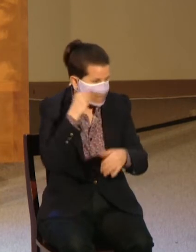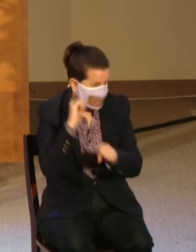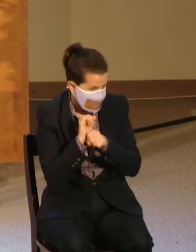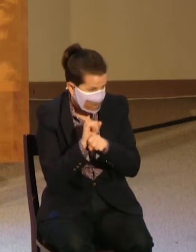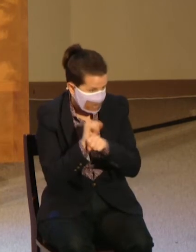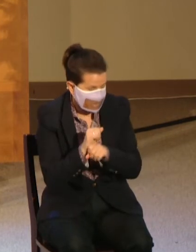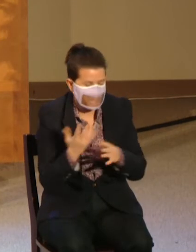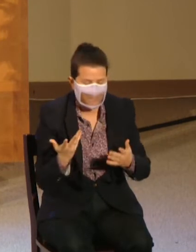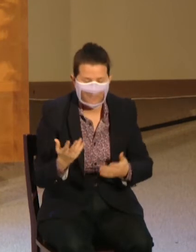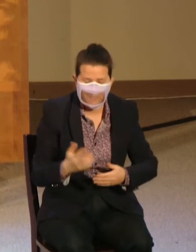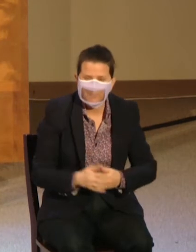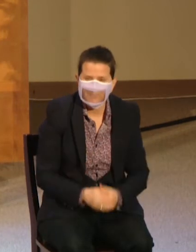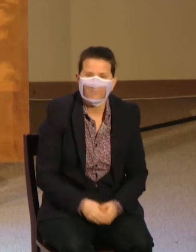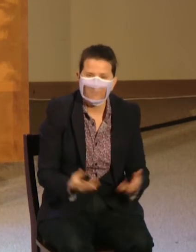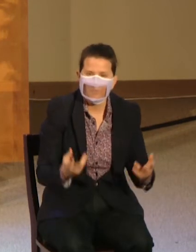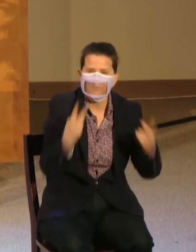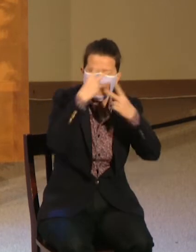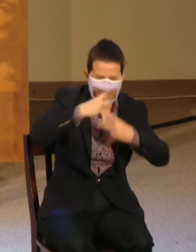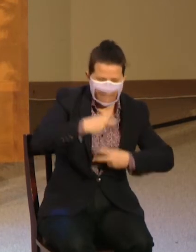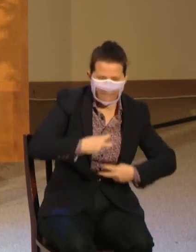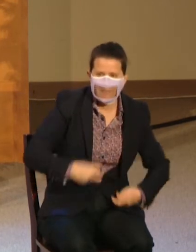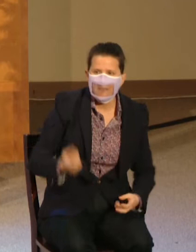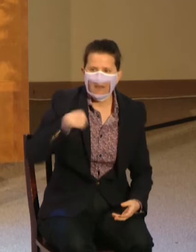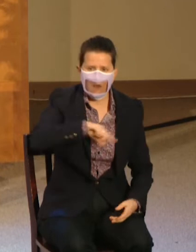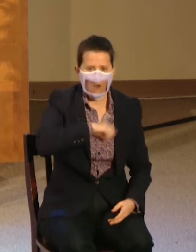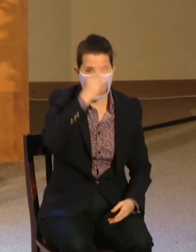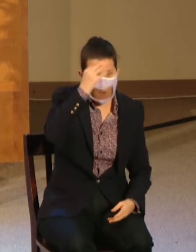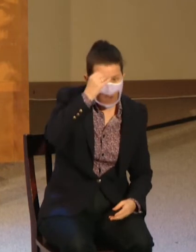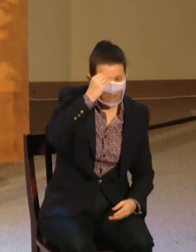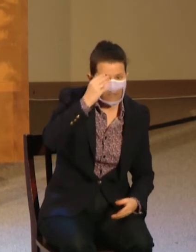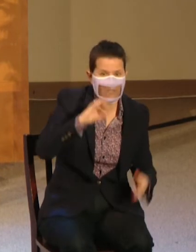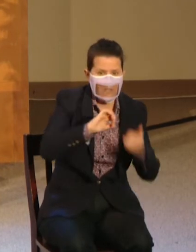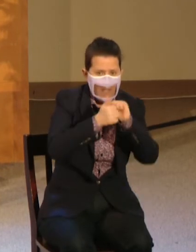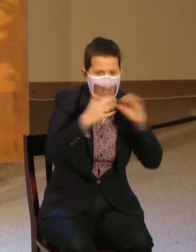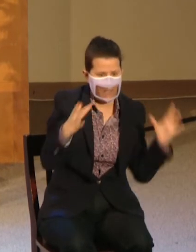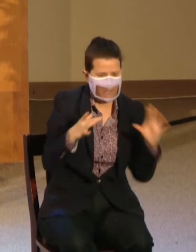was to look at those thoughts that we have about money.